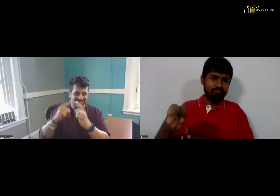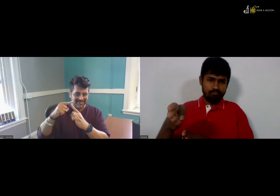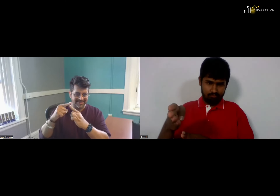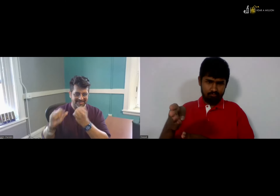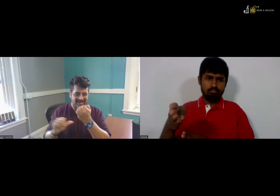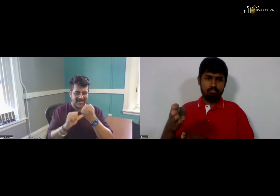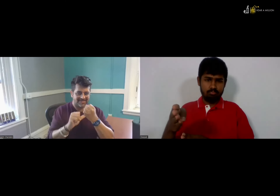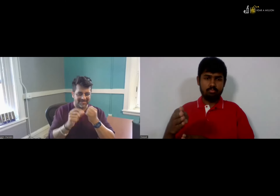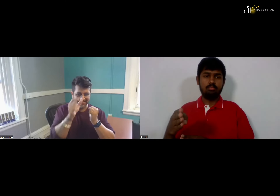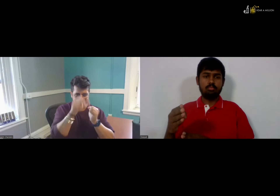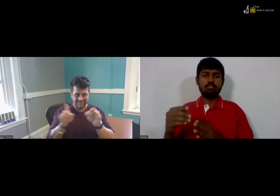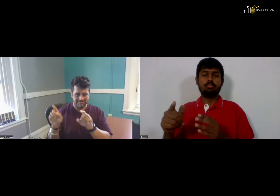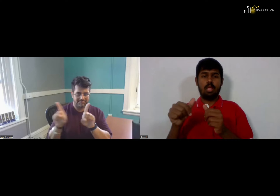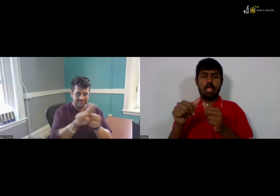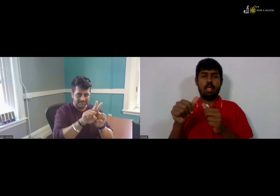special assistant